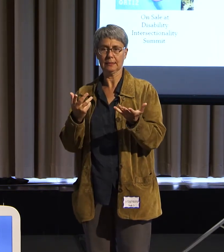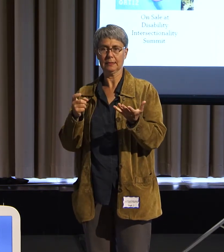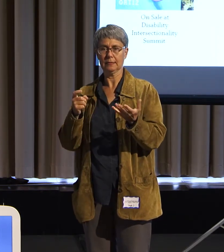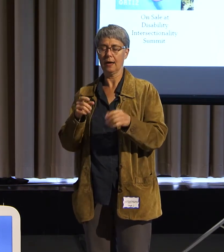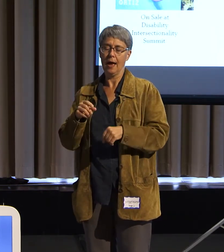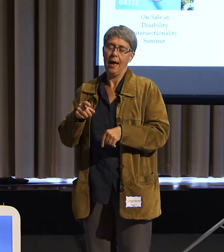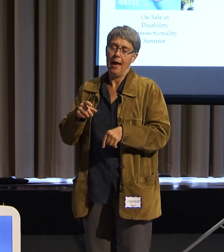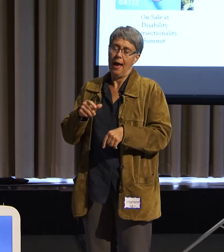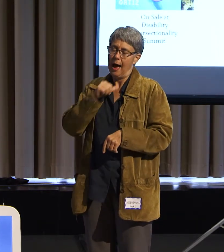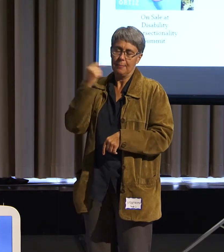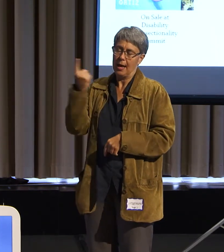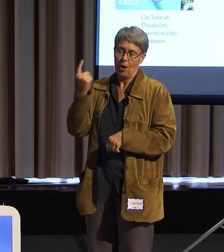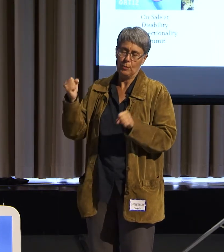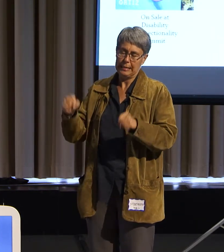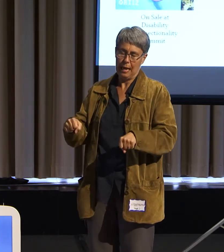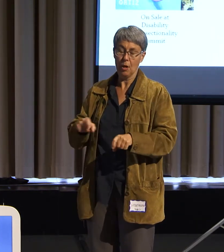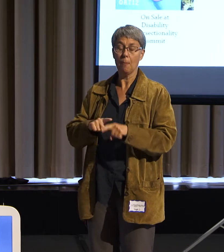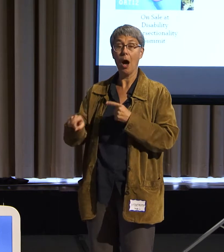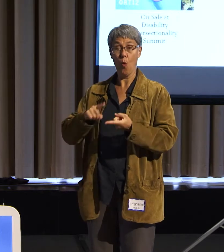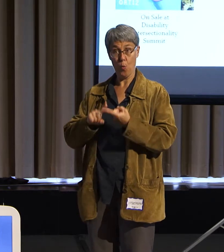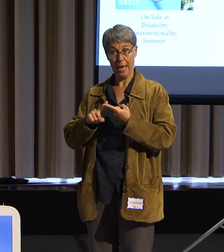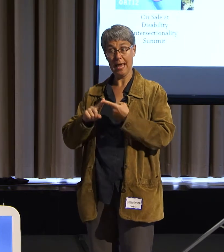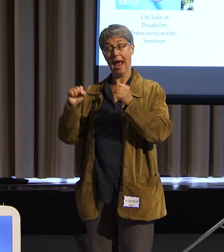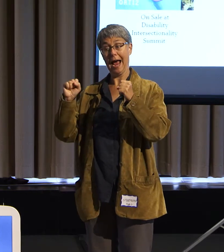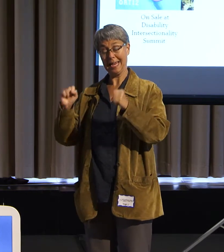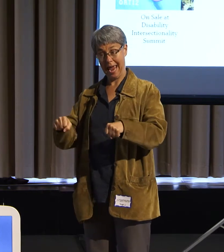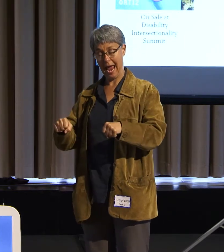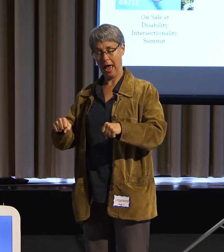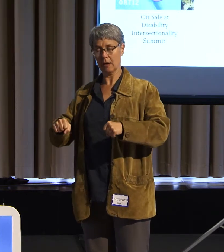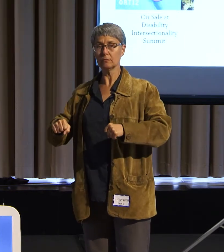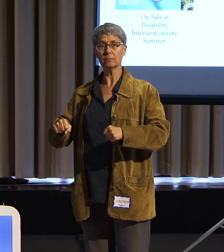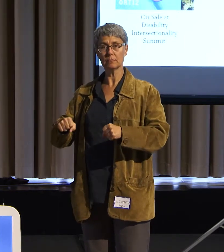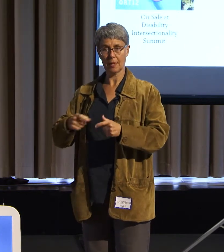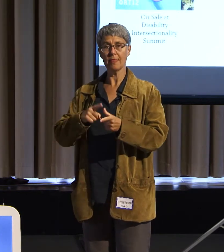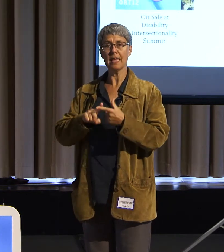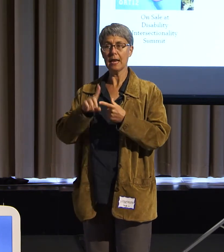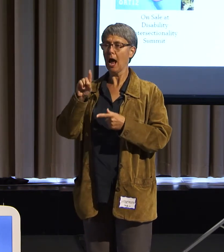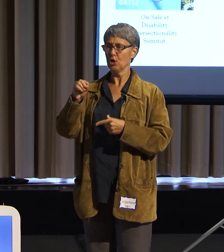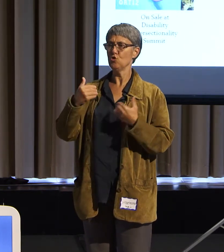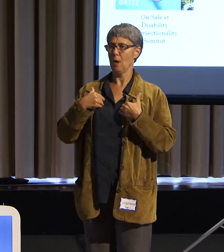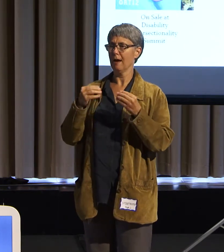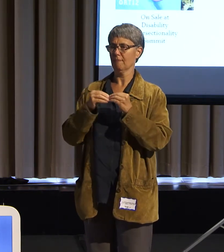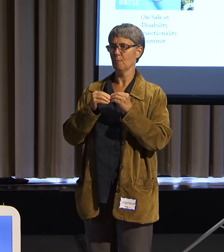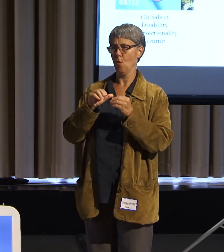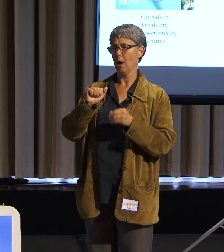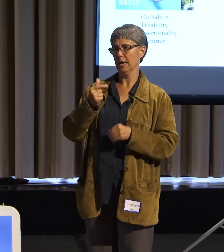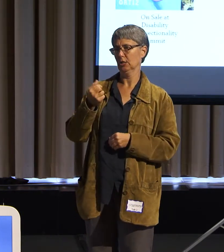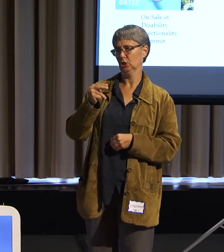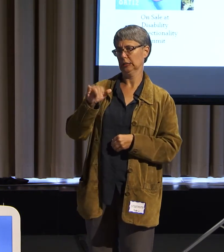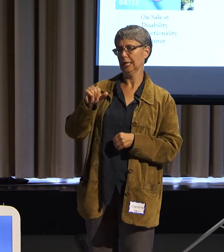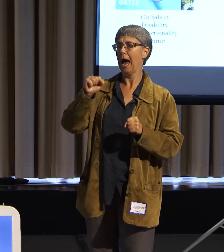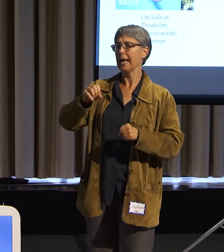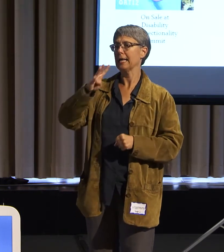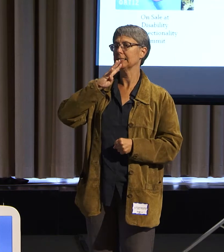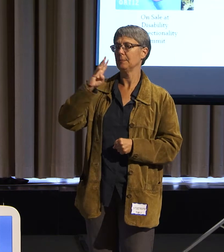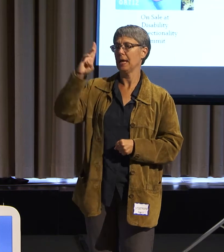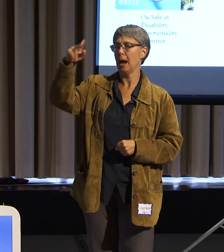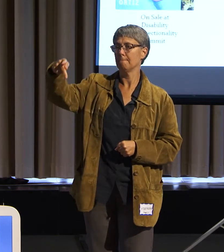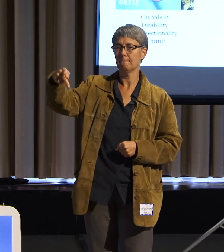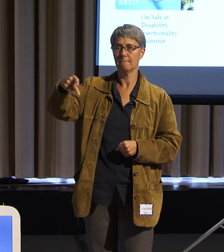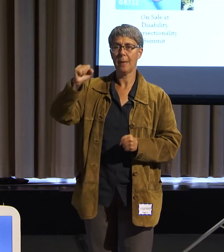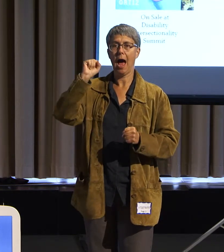that's so real, right? No, I think that is so real and such a challenge and something that I think so many of